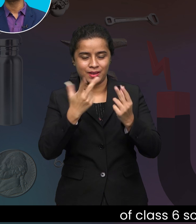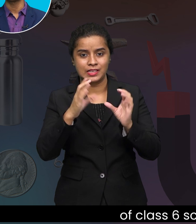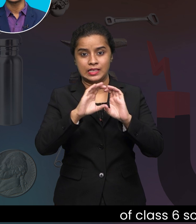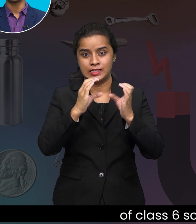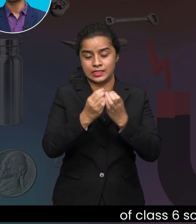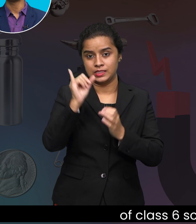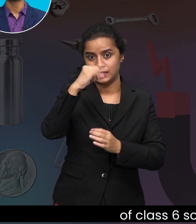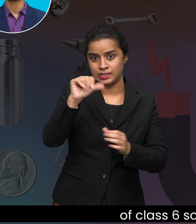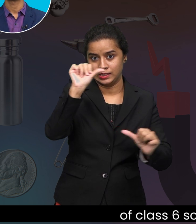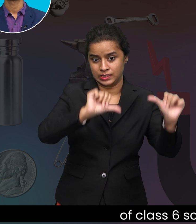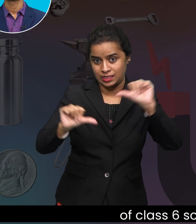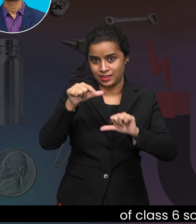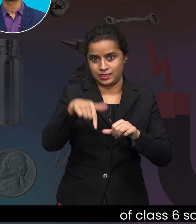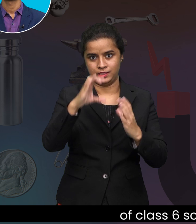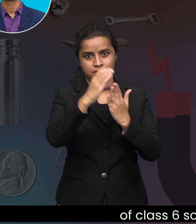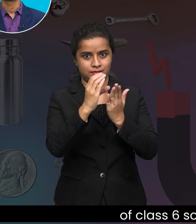of Class 6 Science in this session.